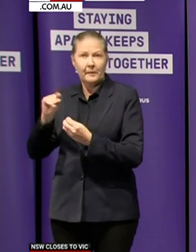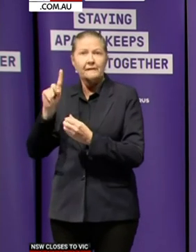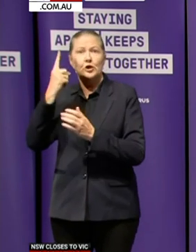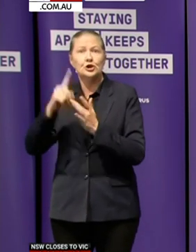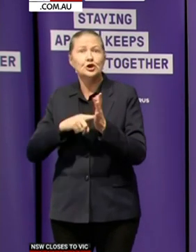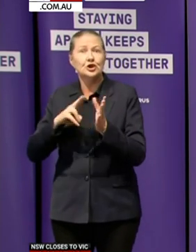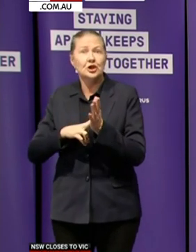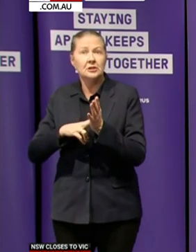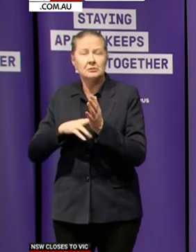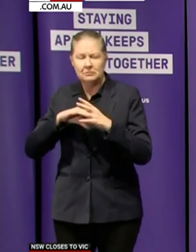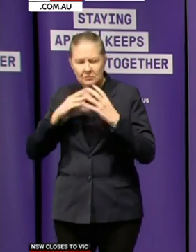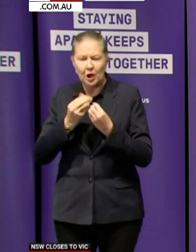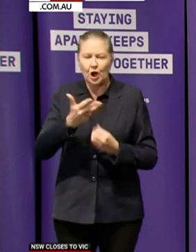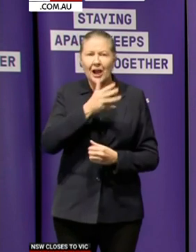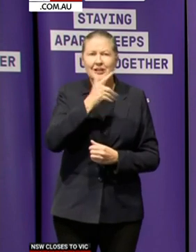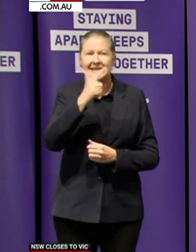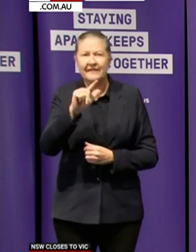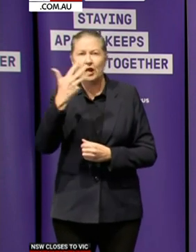to